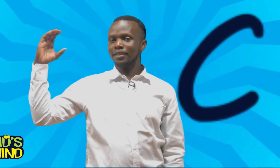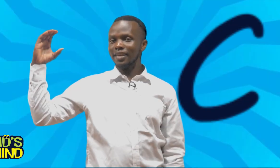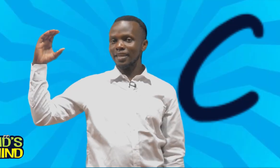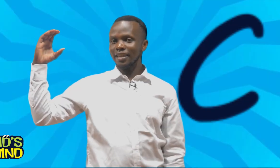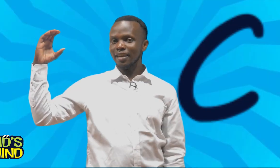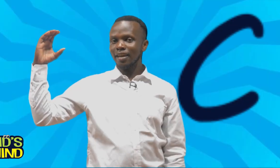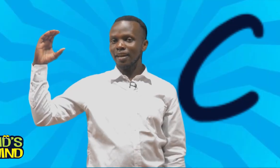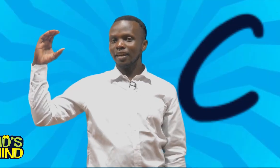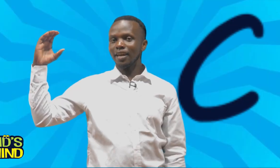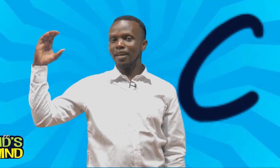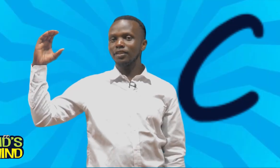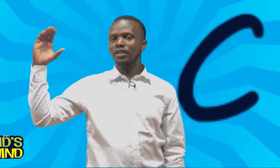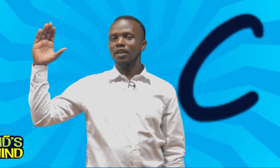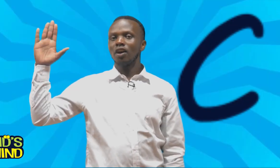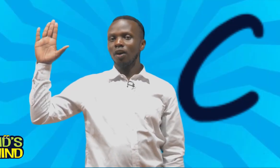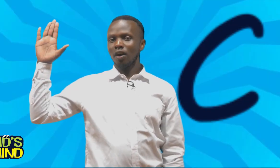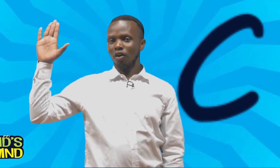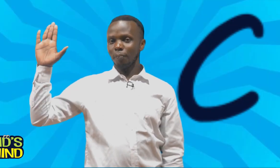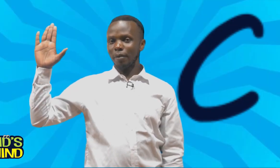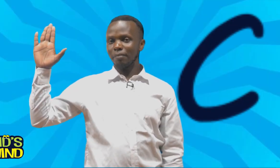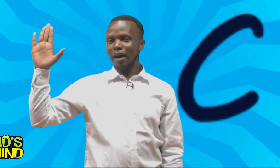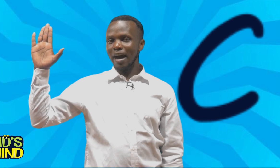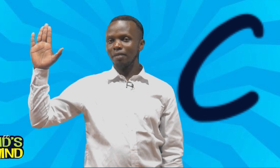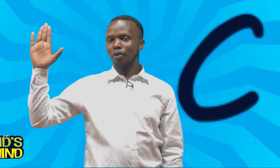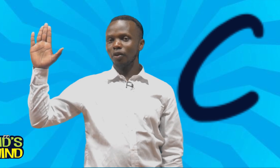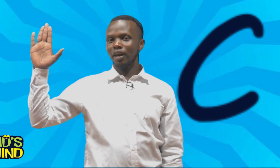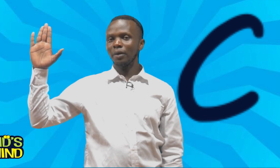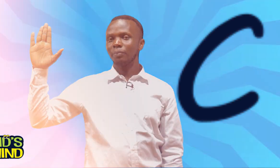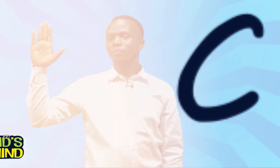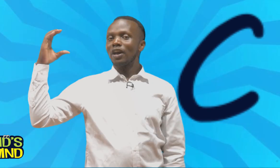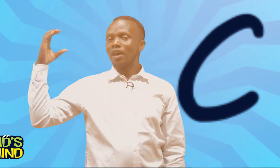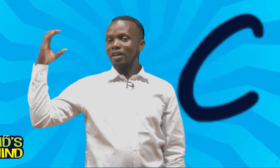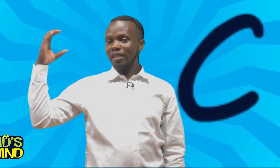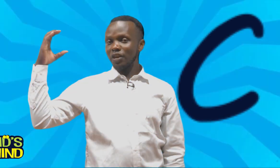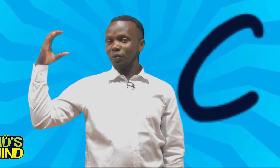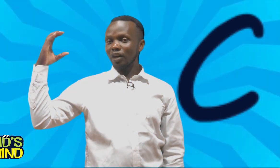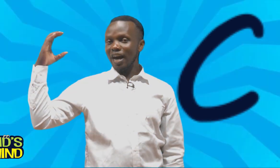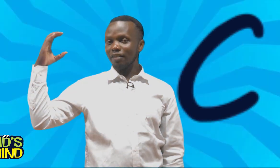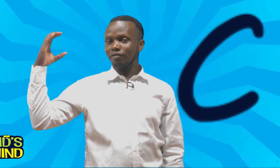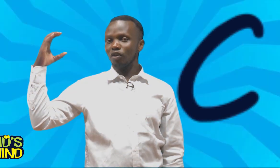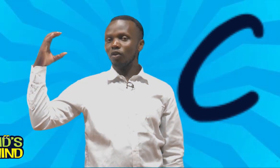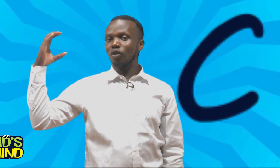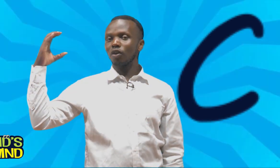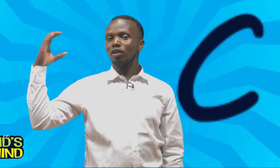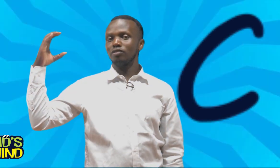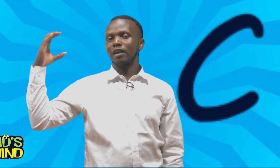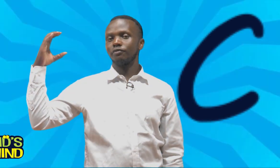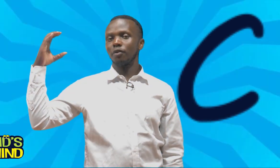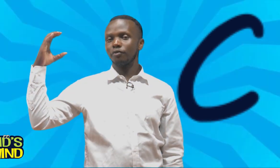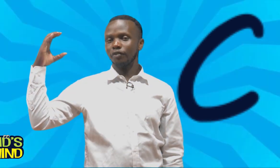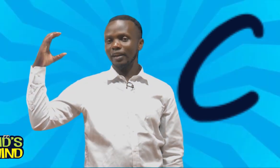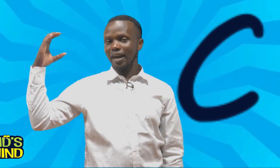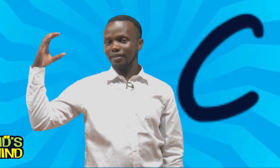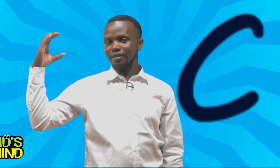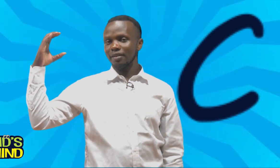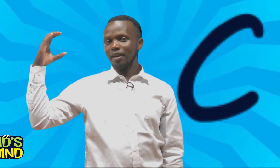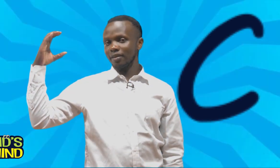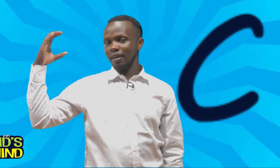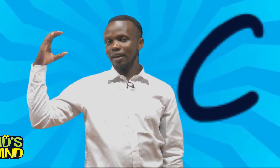C. Kids, open palm, okay? Then you curve all your 4 fingers and the